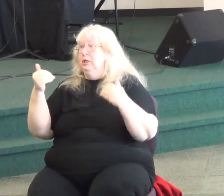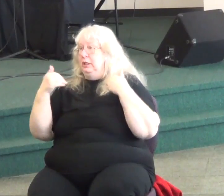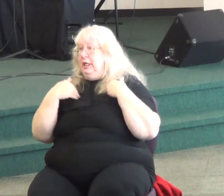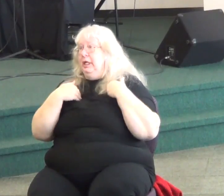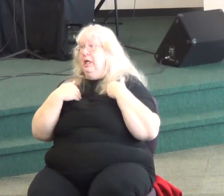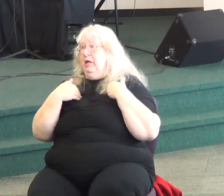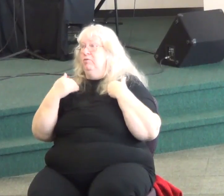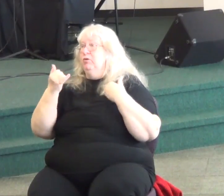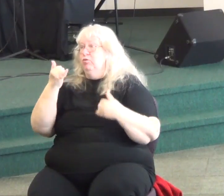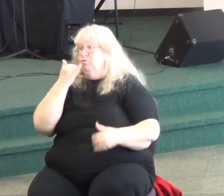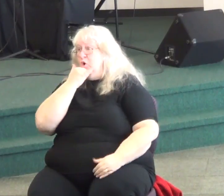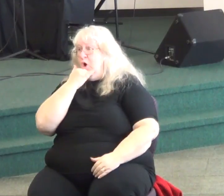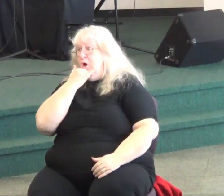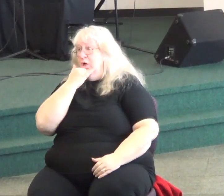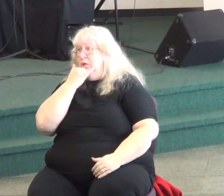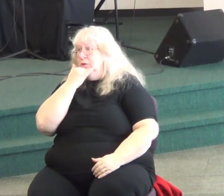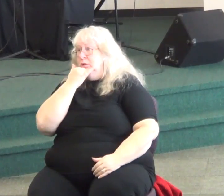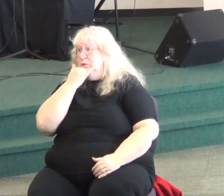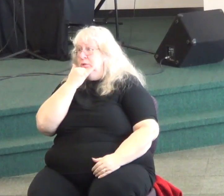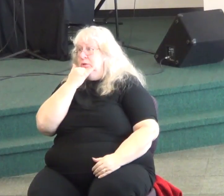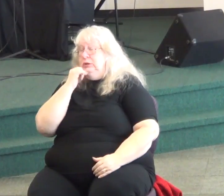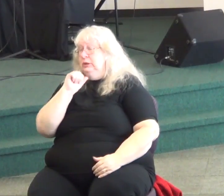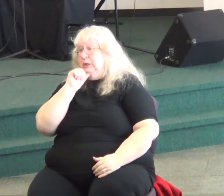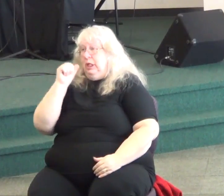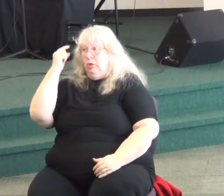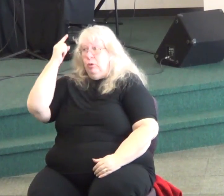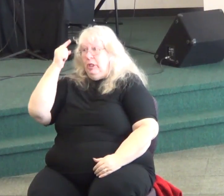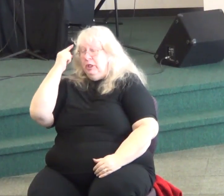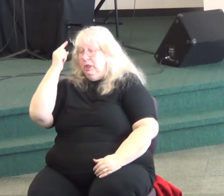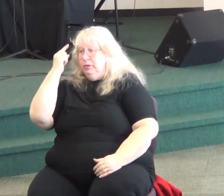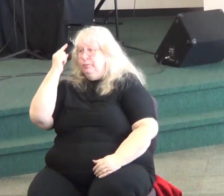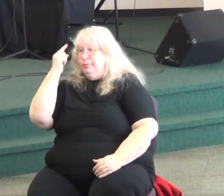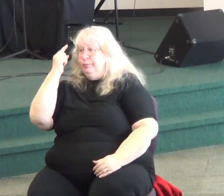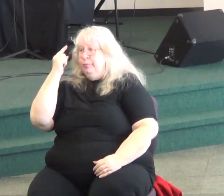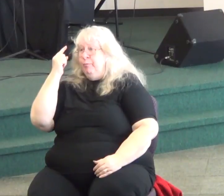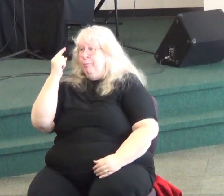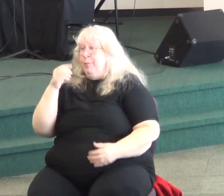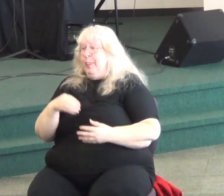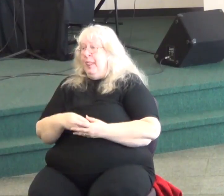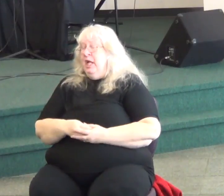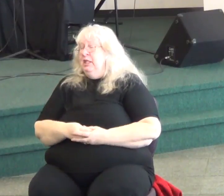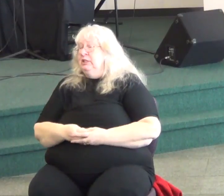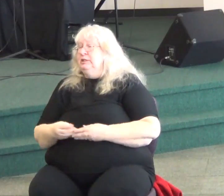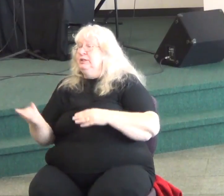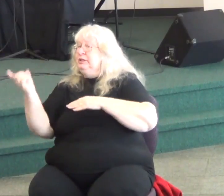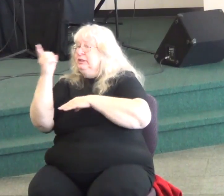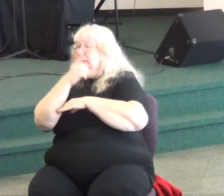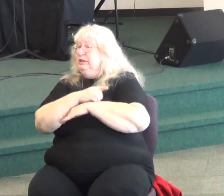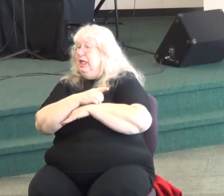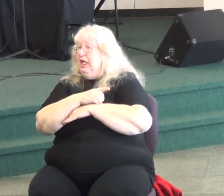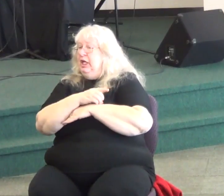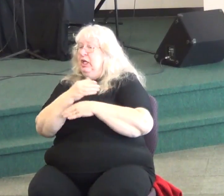The day before Mary anointed Jesus, and that caused a lot of trouble. It started with